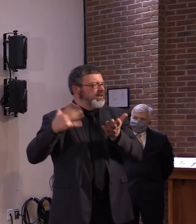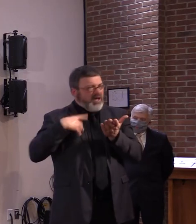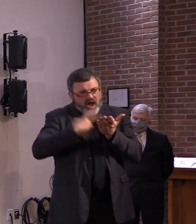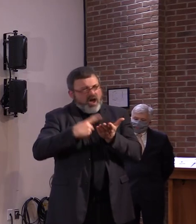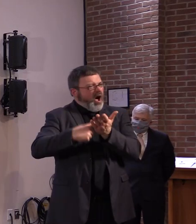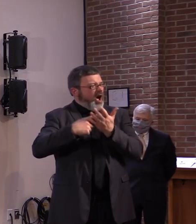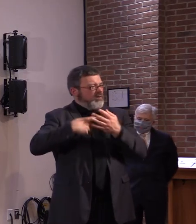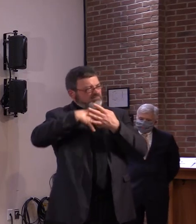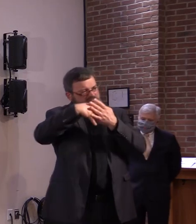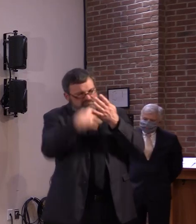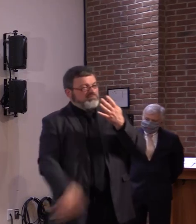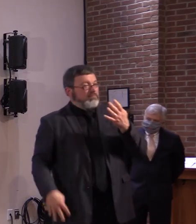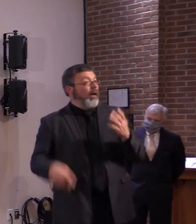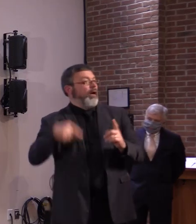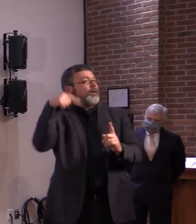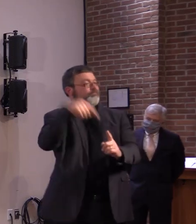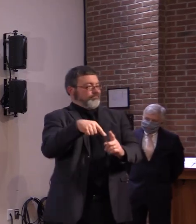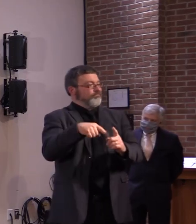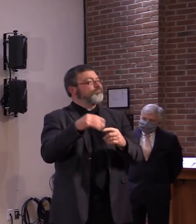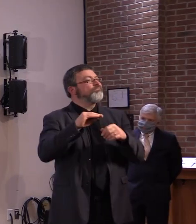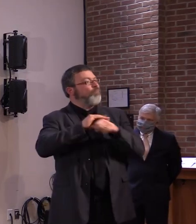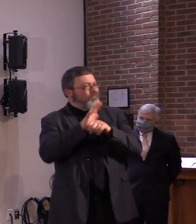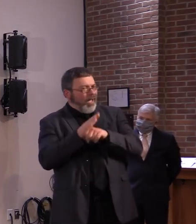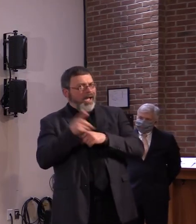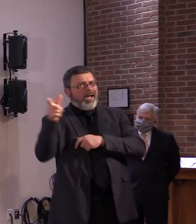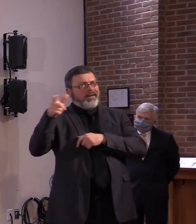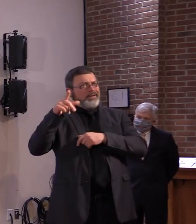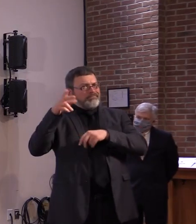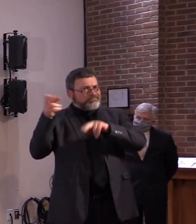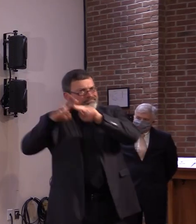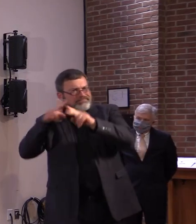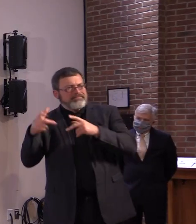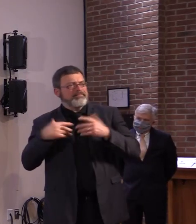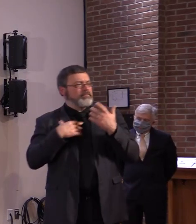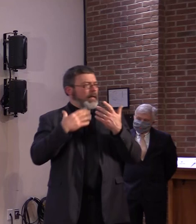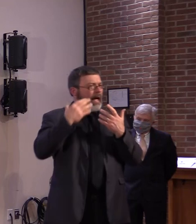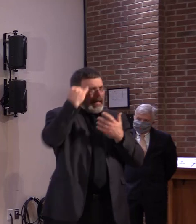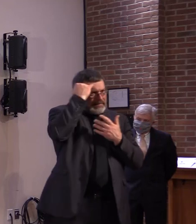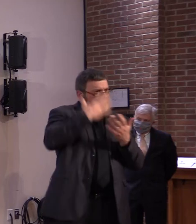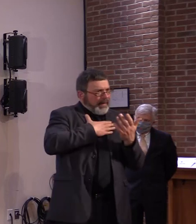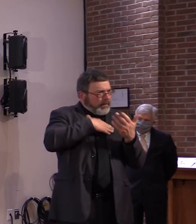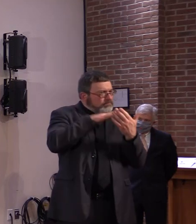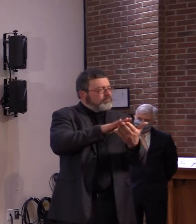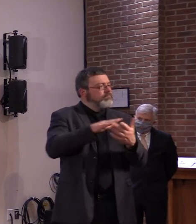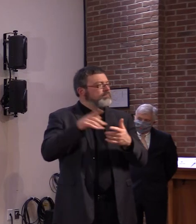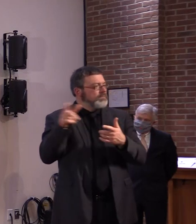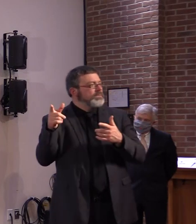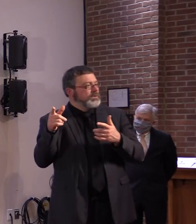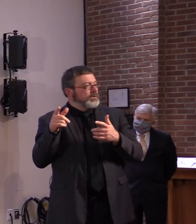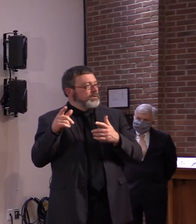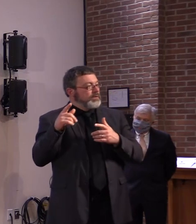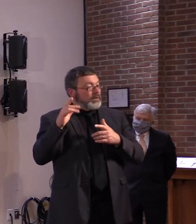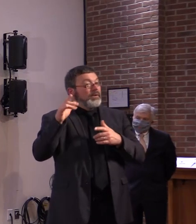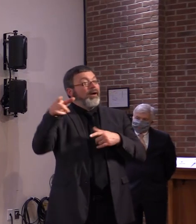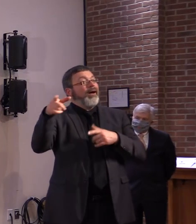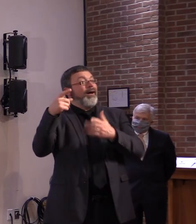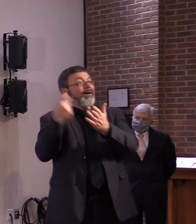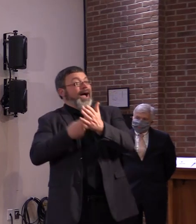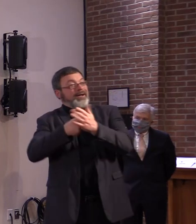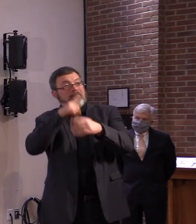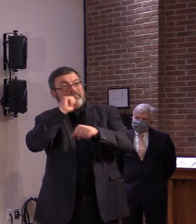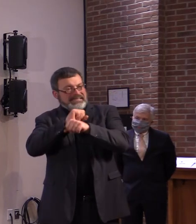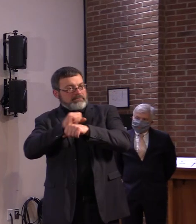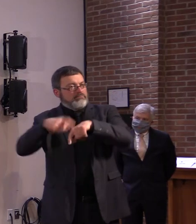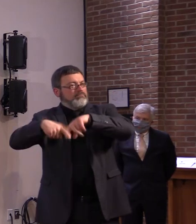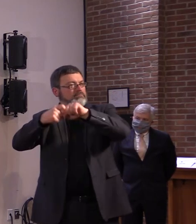their rinks and hockey and so forth. So they put a 2-week pause on hockey in New Hampshire.